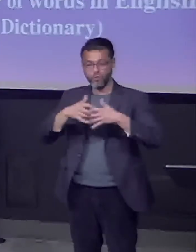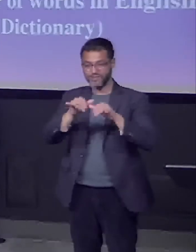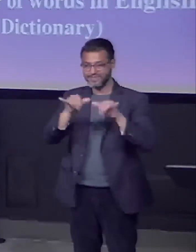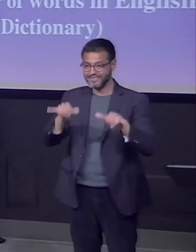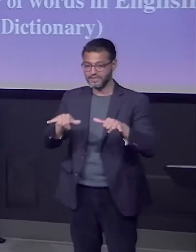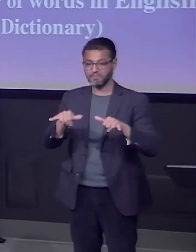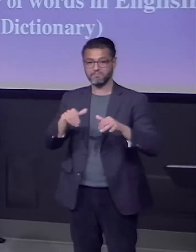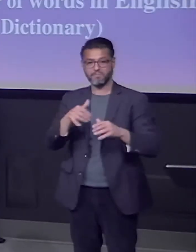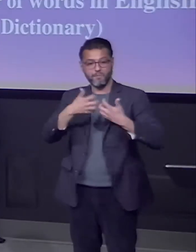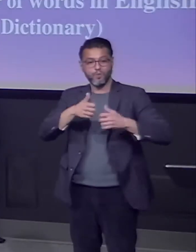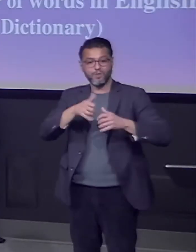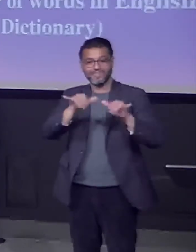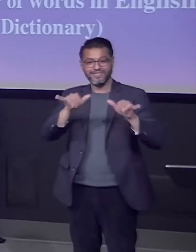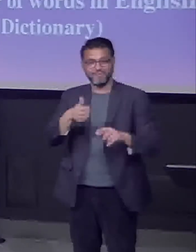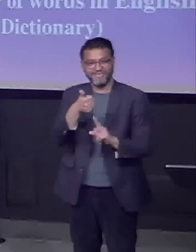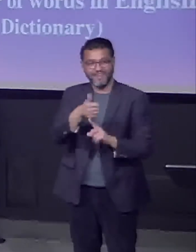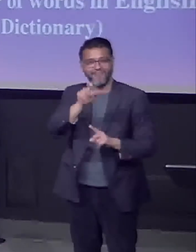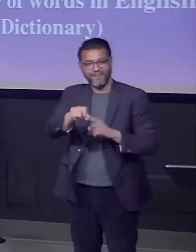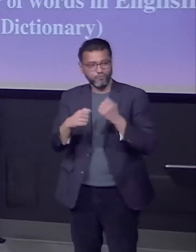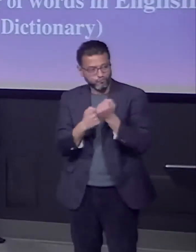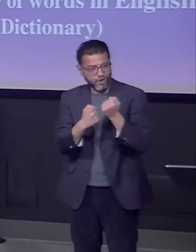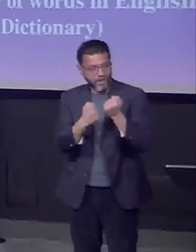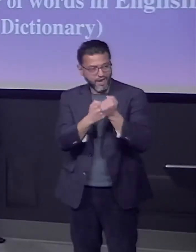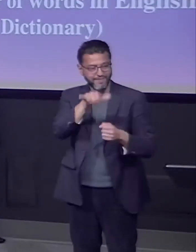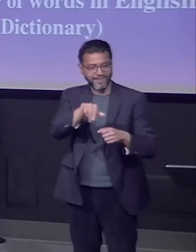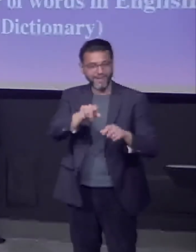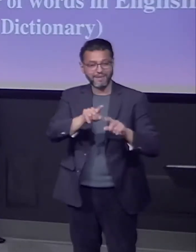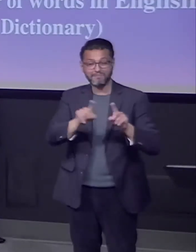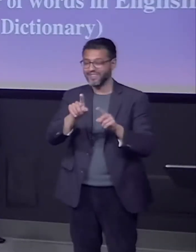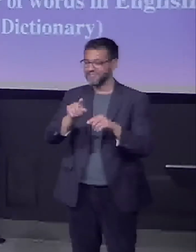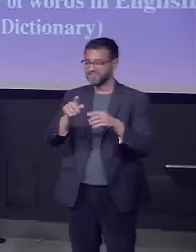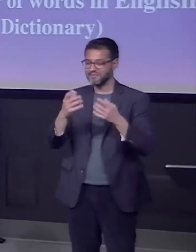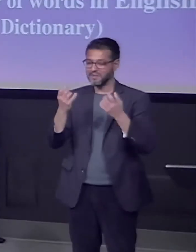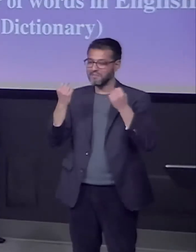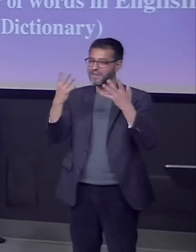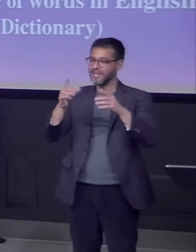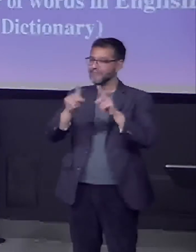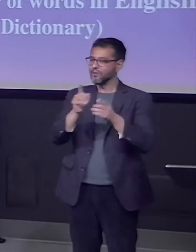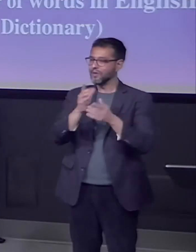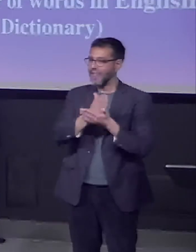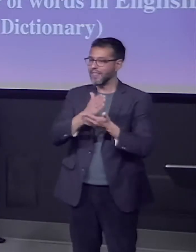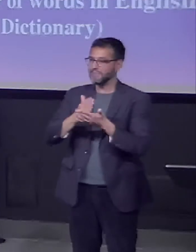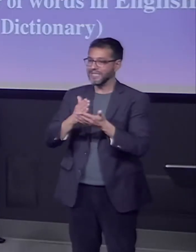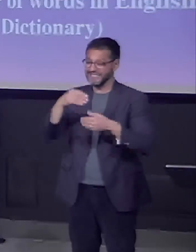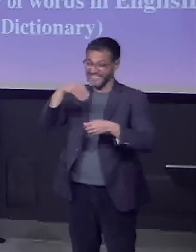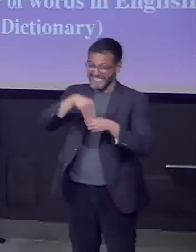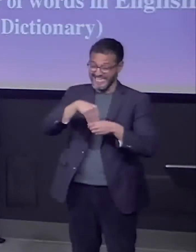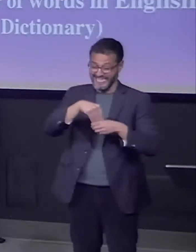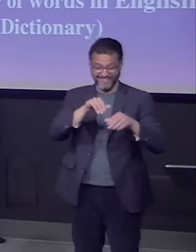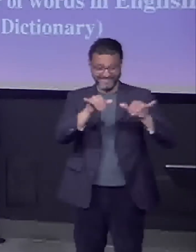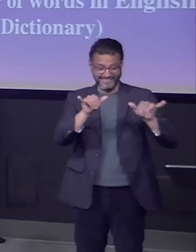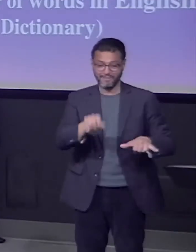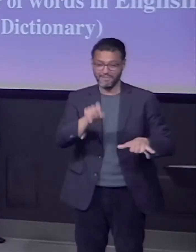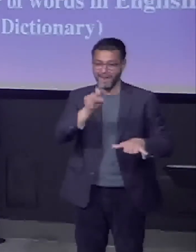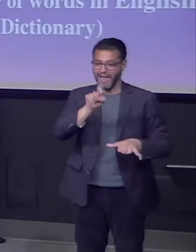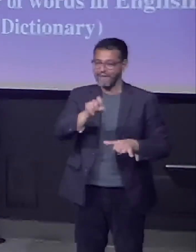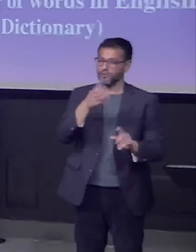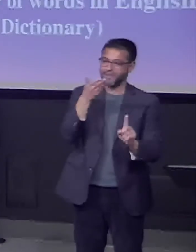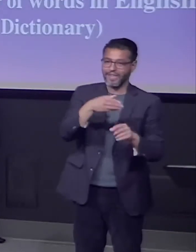on, that has to drive this. But the elements that are moving in the articulatory apparatus also have to be there in the first place for it to